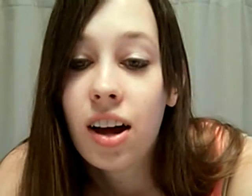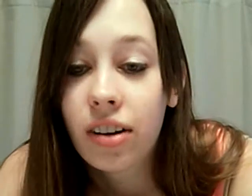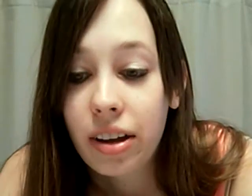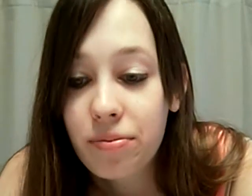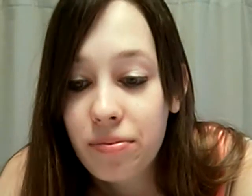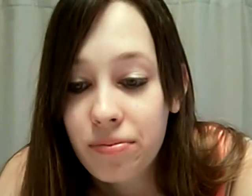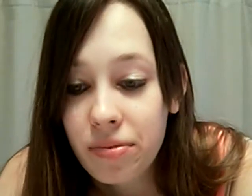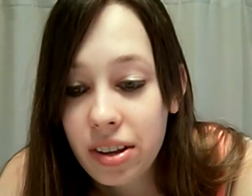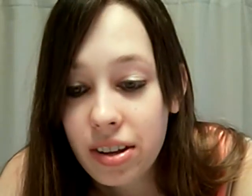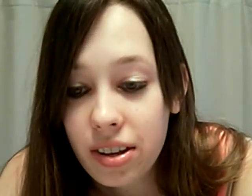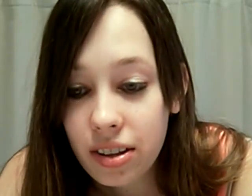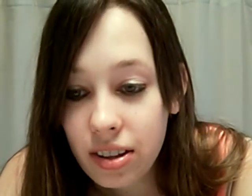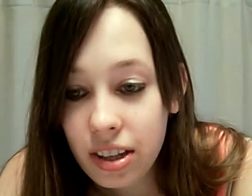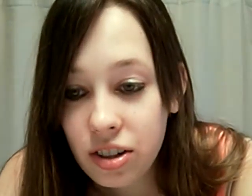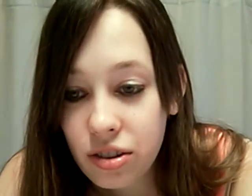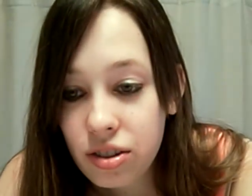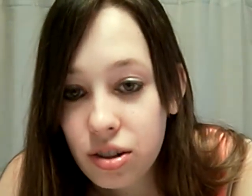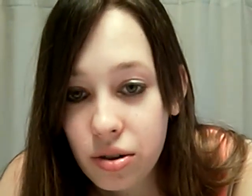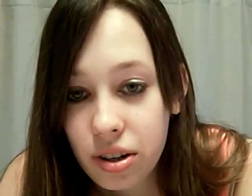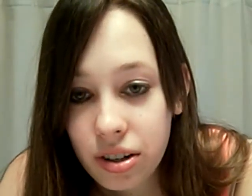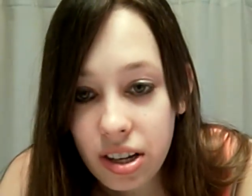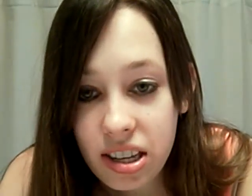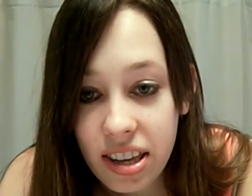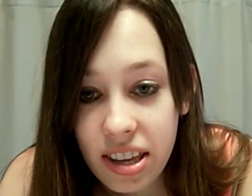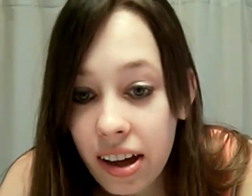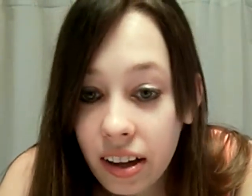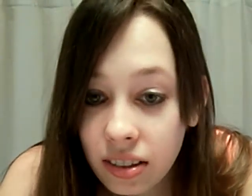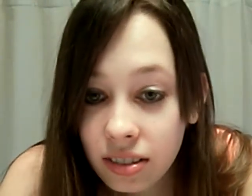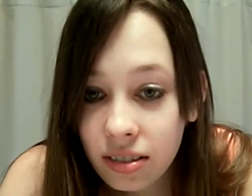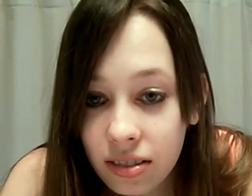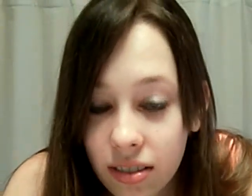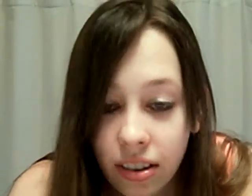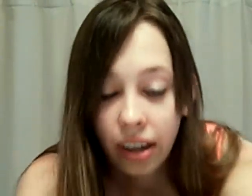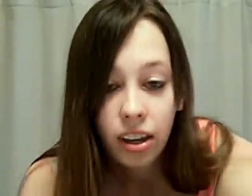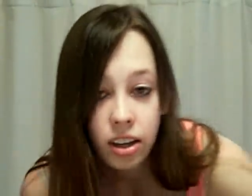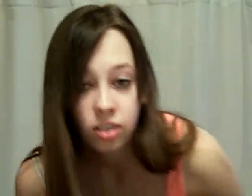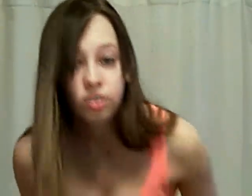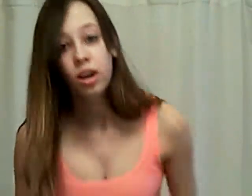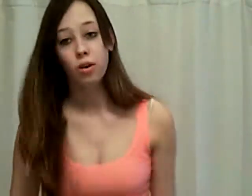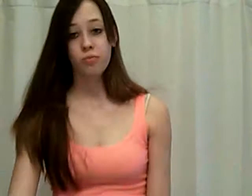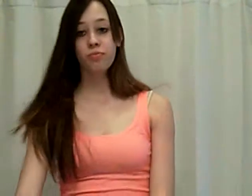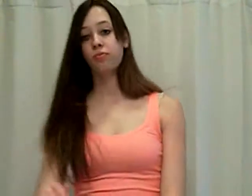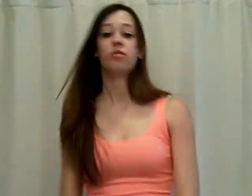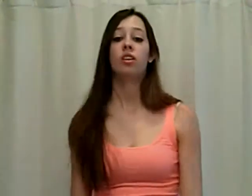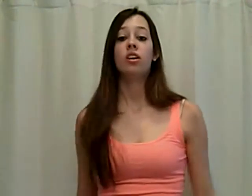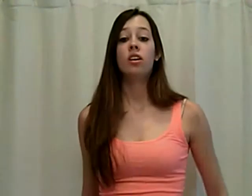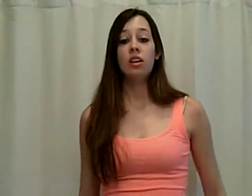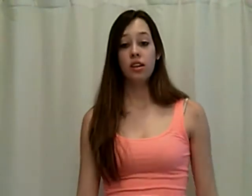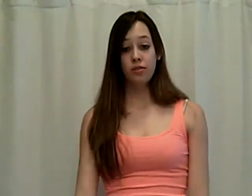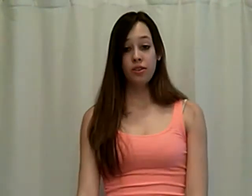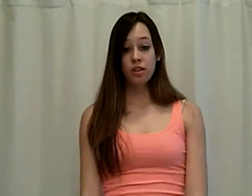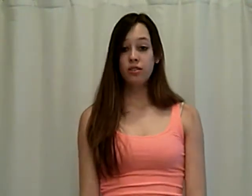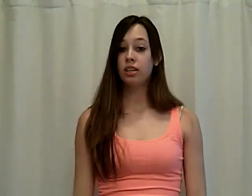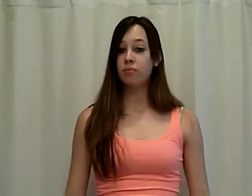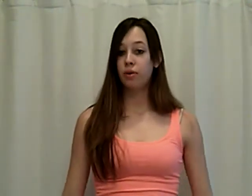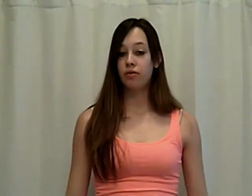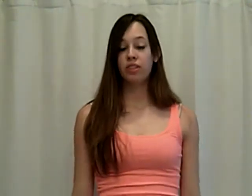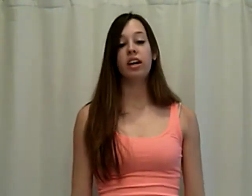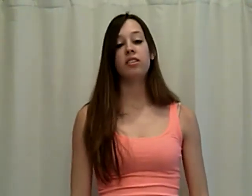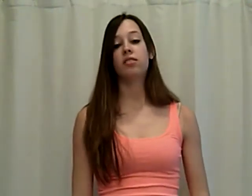Okay. Then she goes into her, yeah. Okay, so it feels like a perfect night. It's the